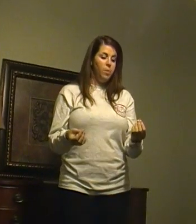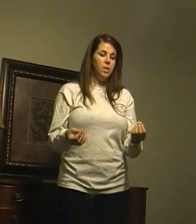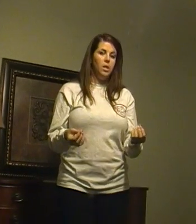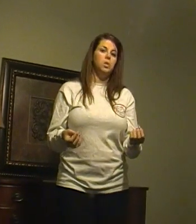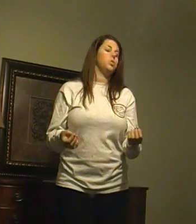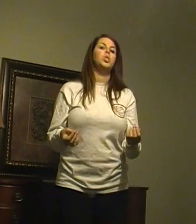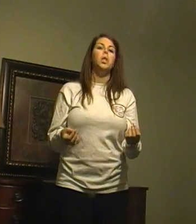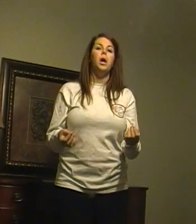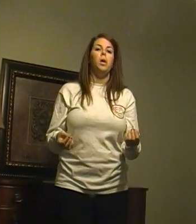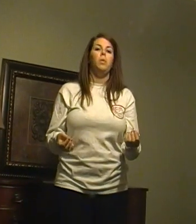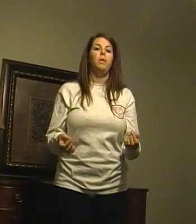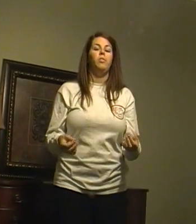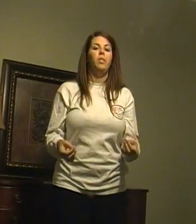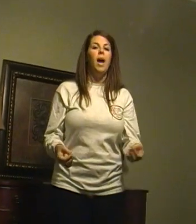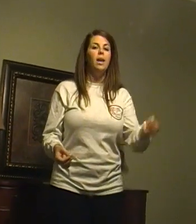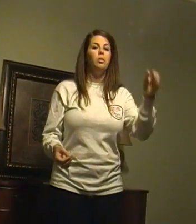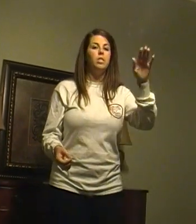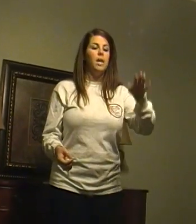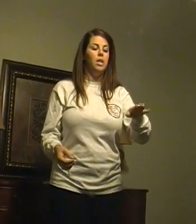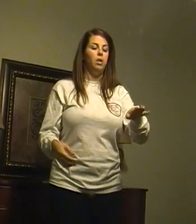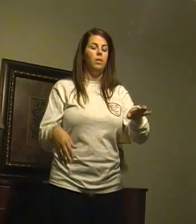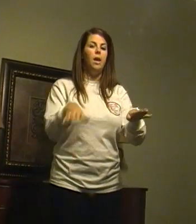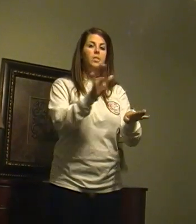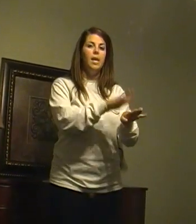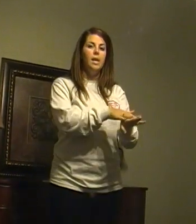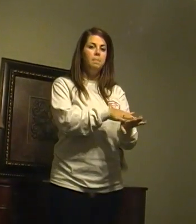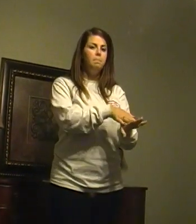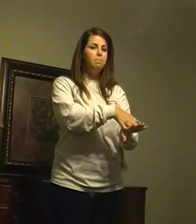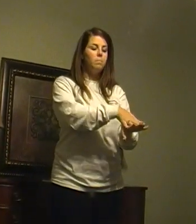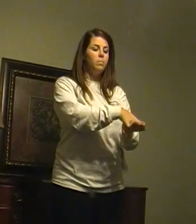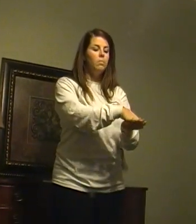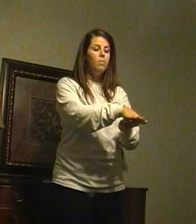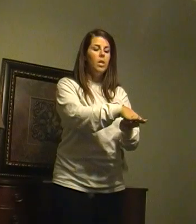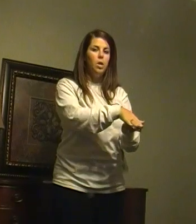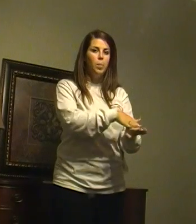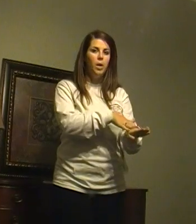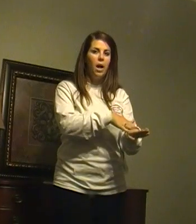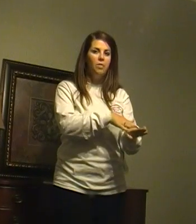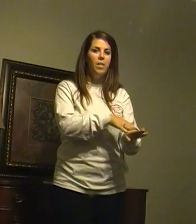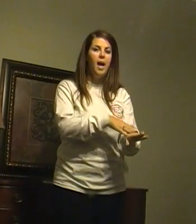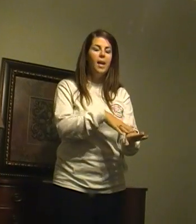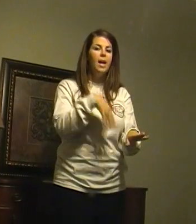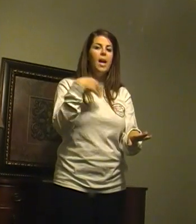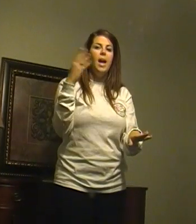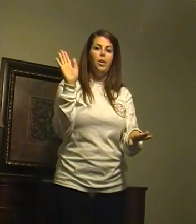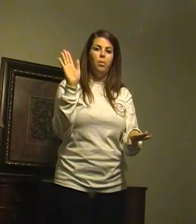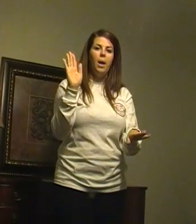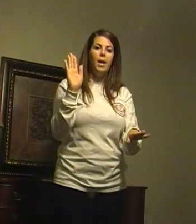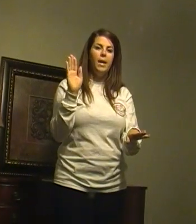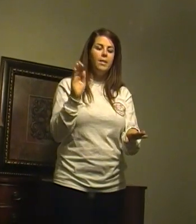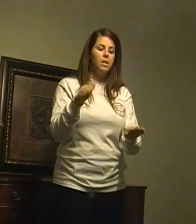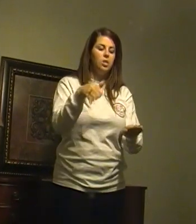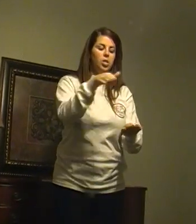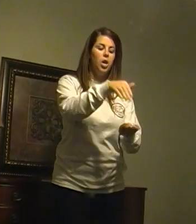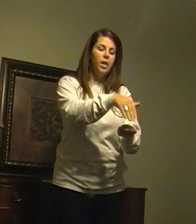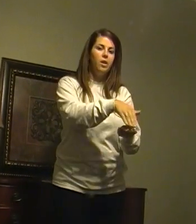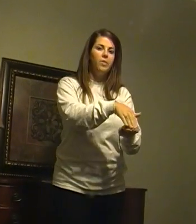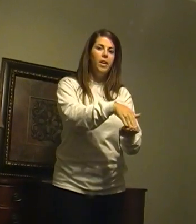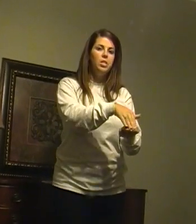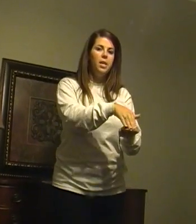is going to do slow, and for that, you just take your left hand and you put it out flat, and your right hand is going to start at your